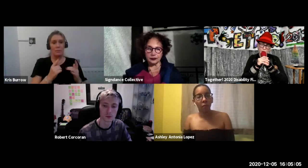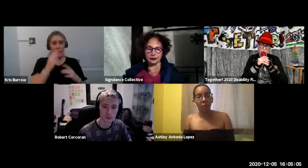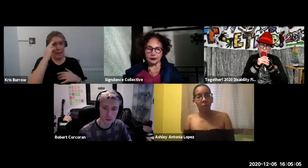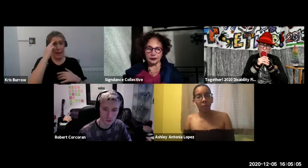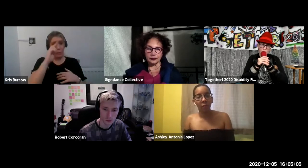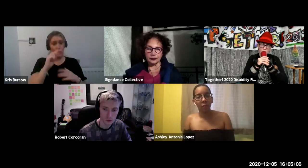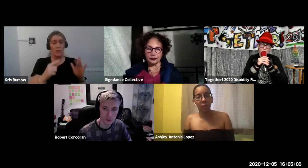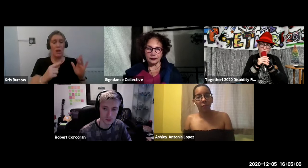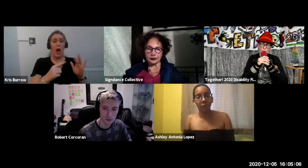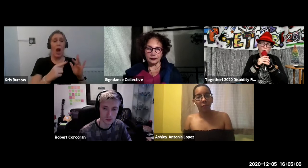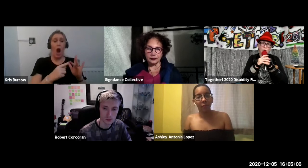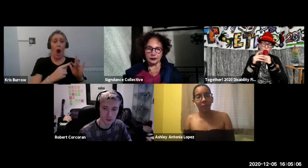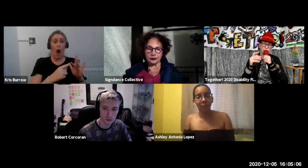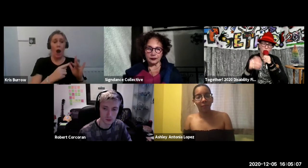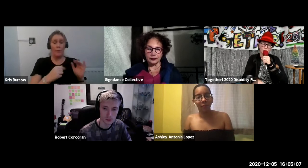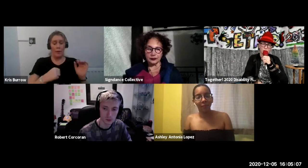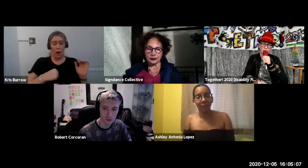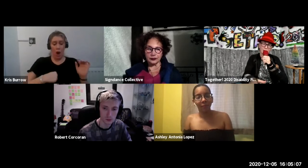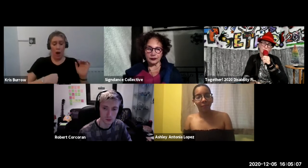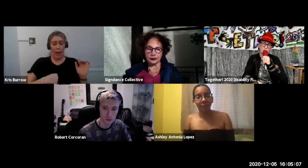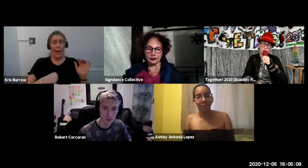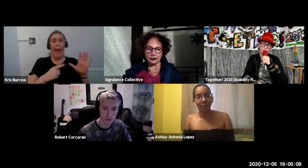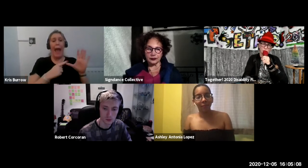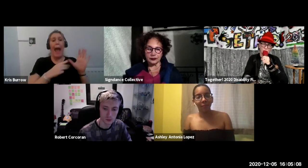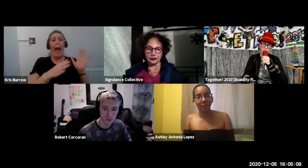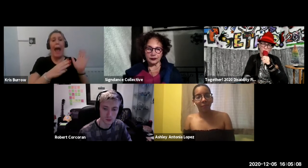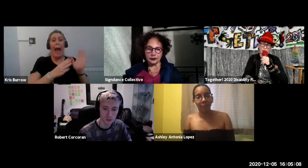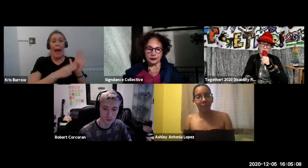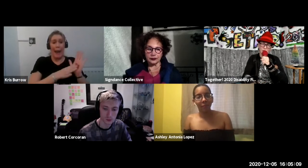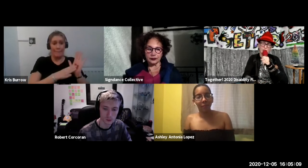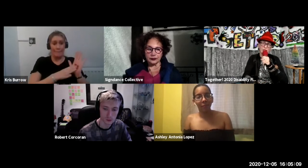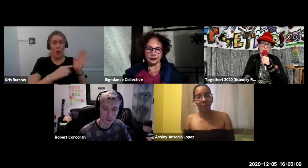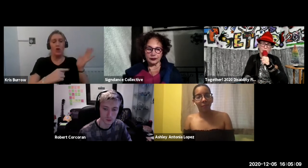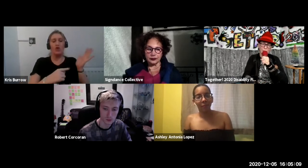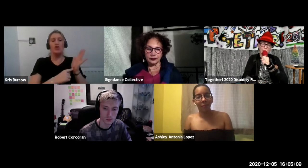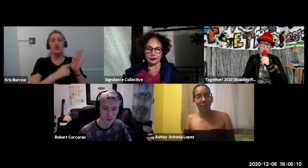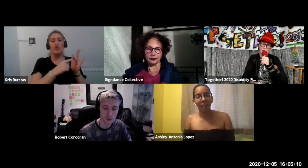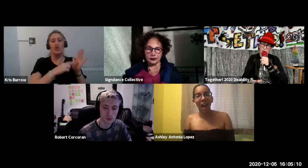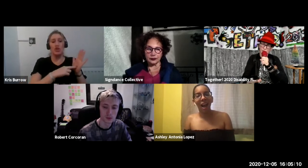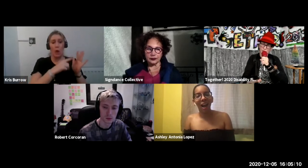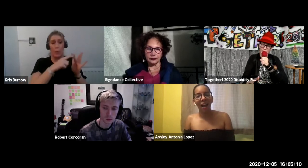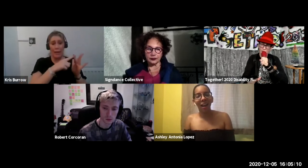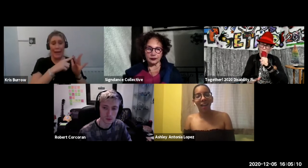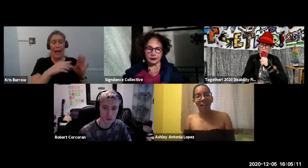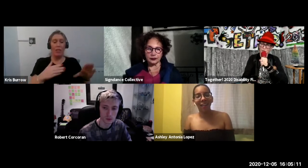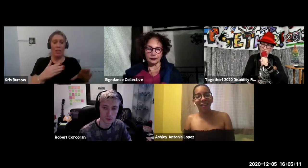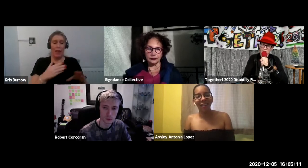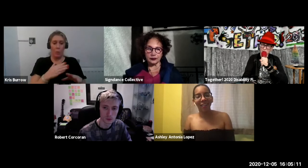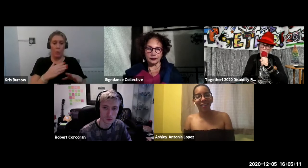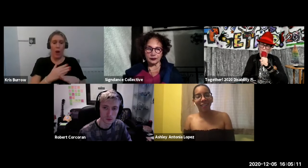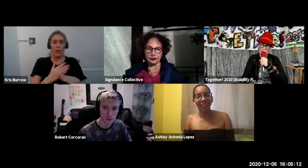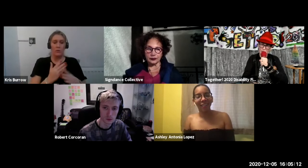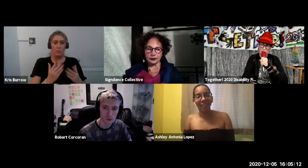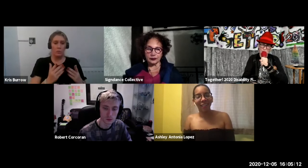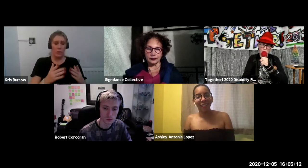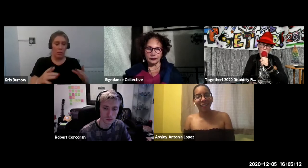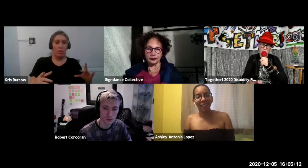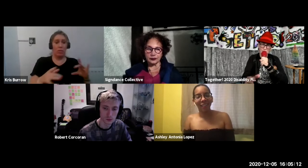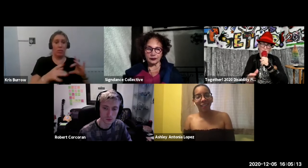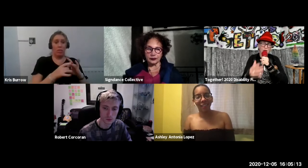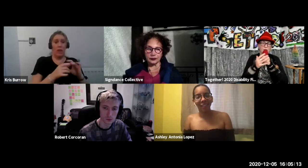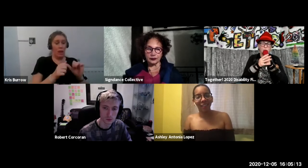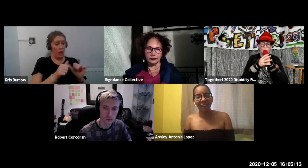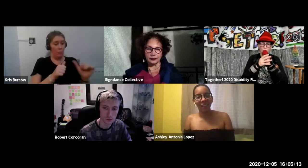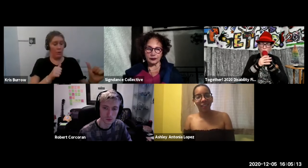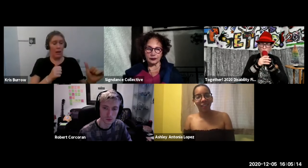they devised working collaboratively with a company in Chile that's entirely led by actors with learning